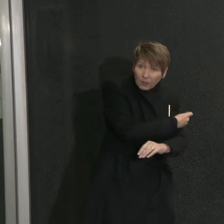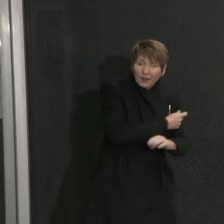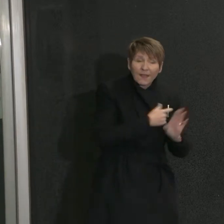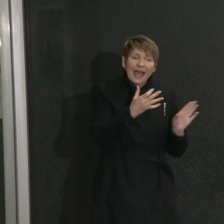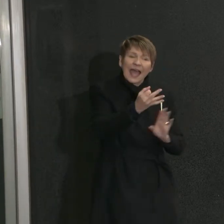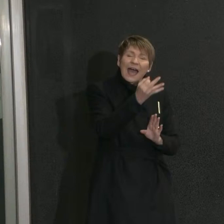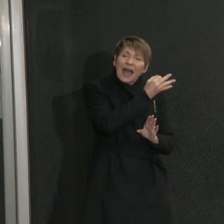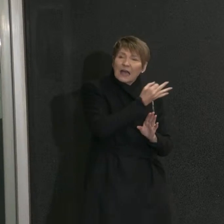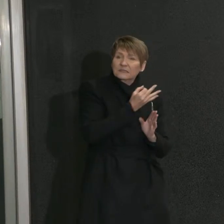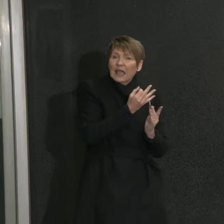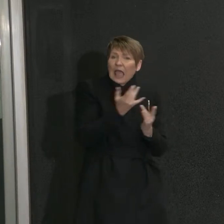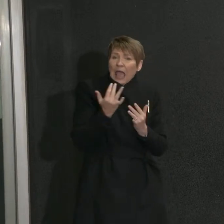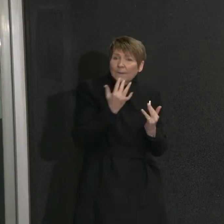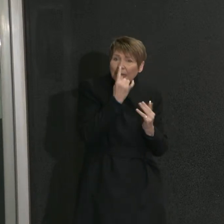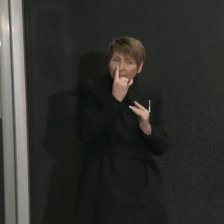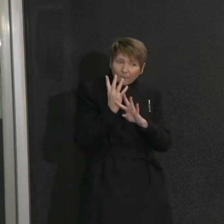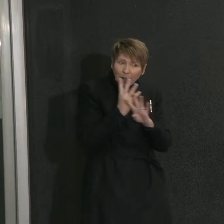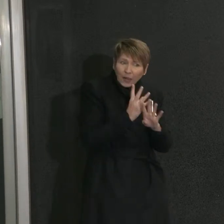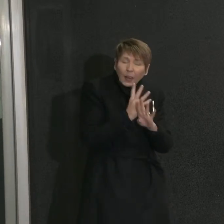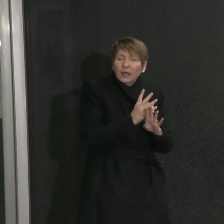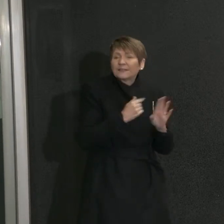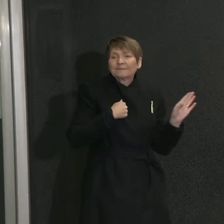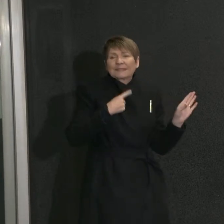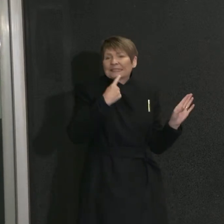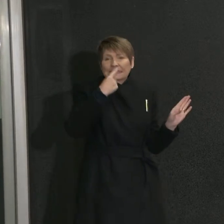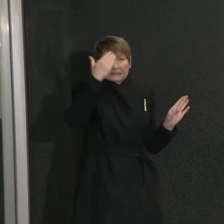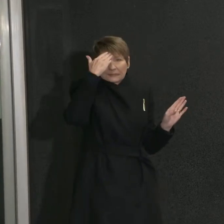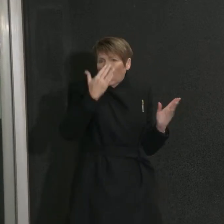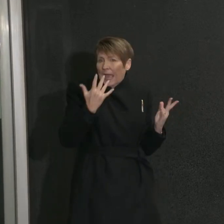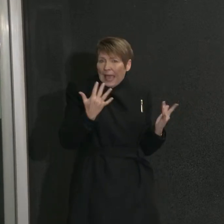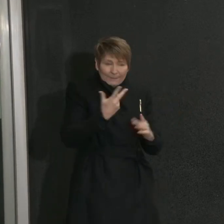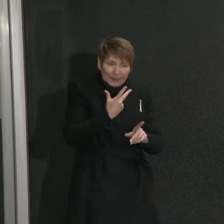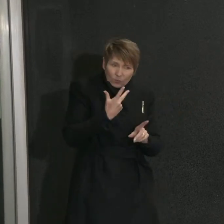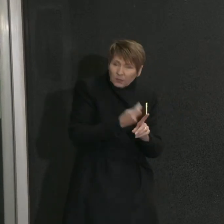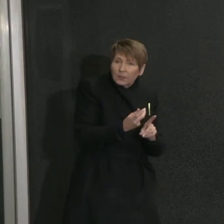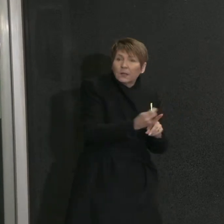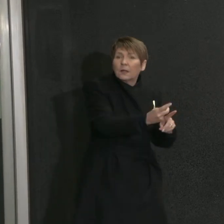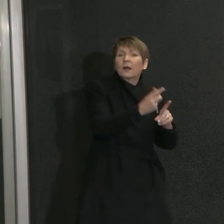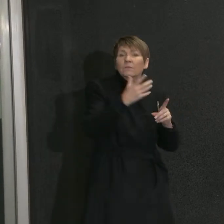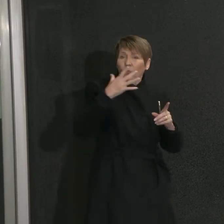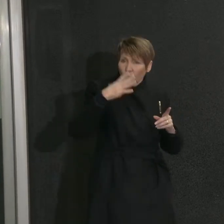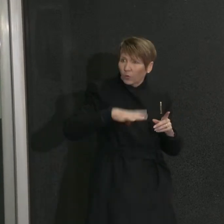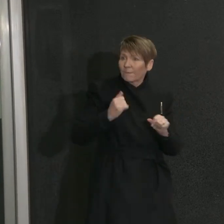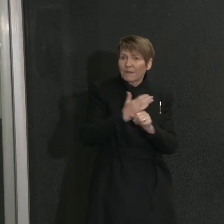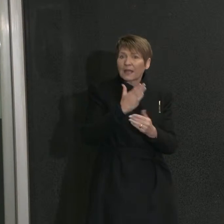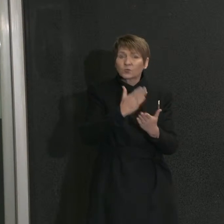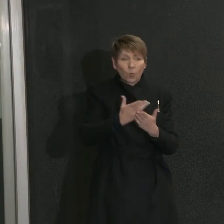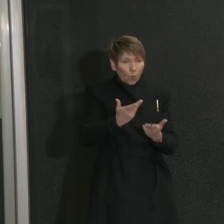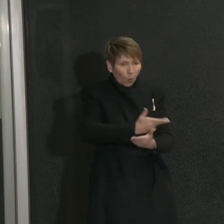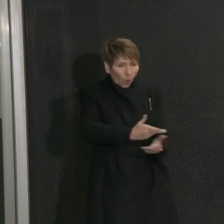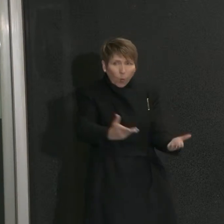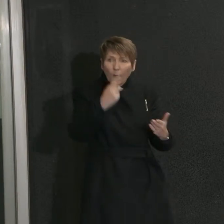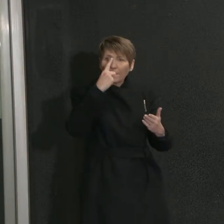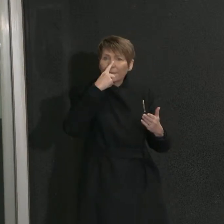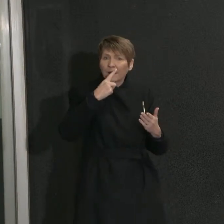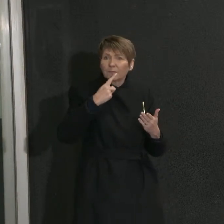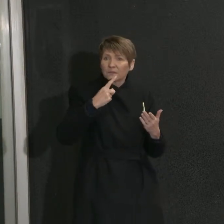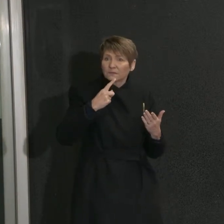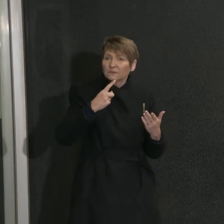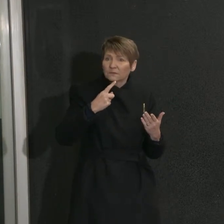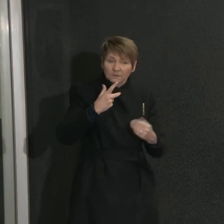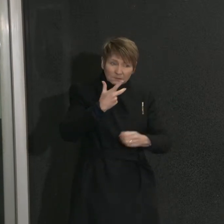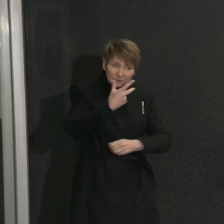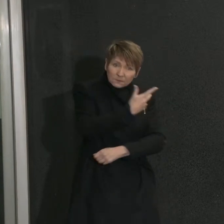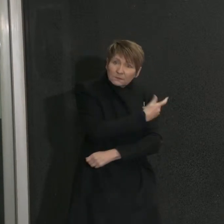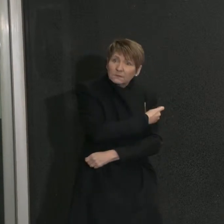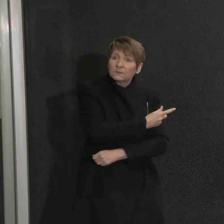across the board, then we always reserve the right to roll out programs. Obviously, we want as many people vaccinated